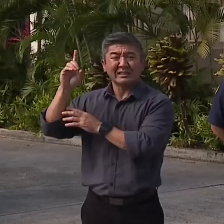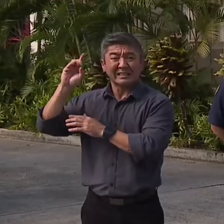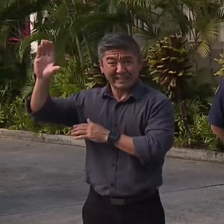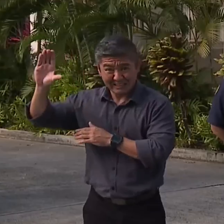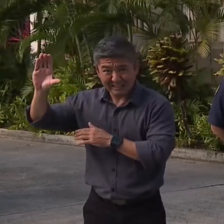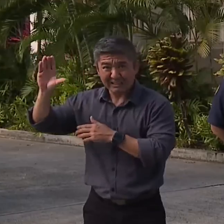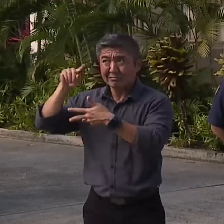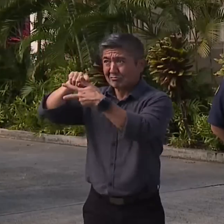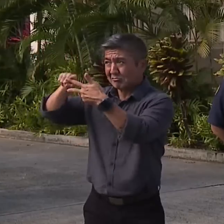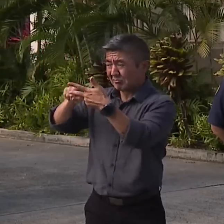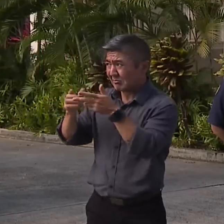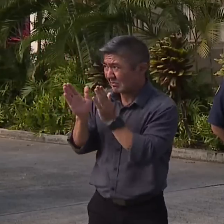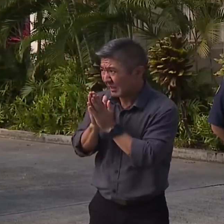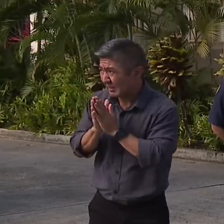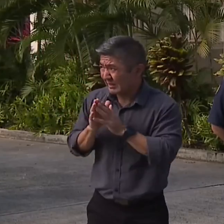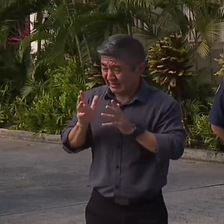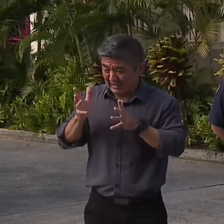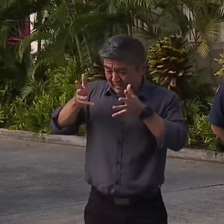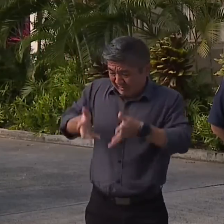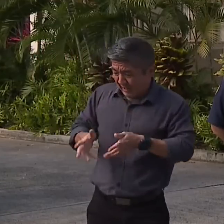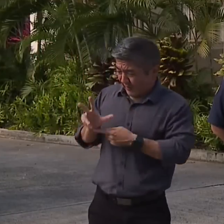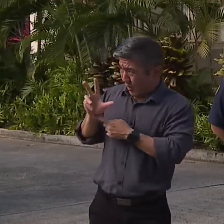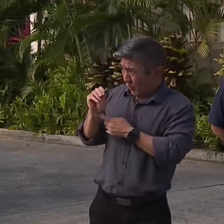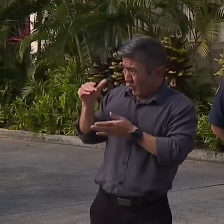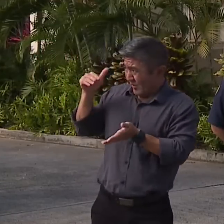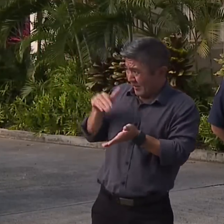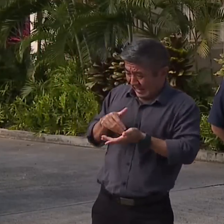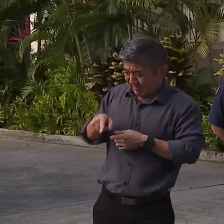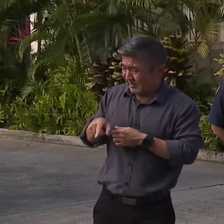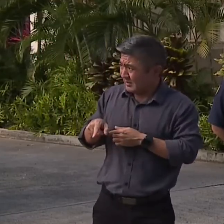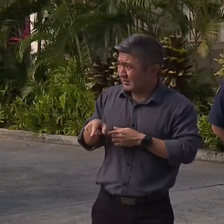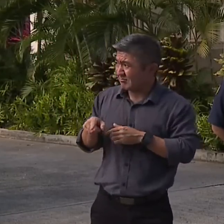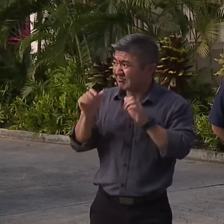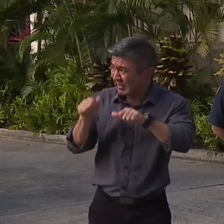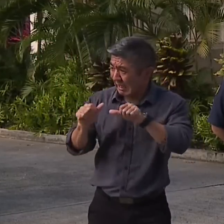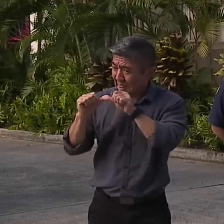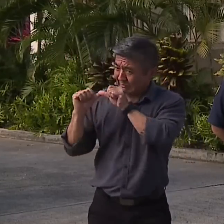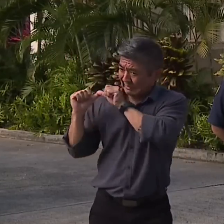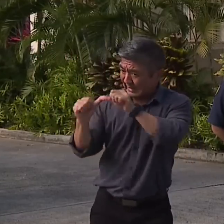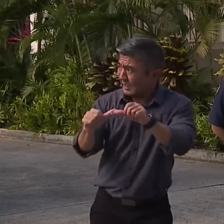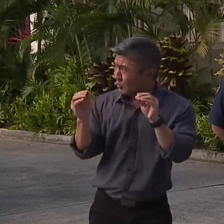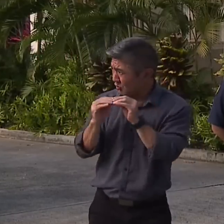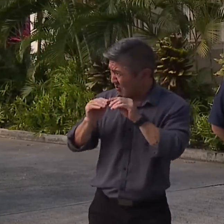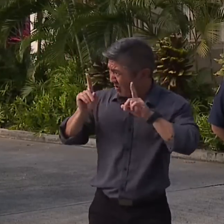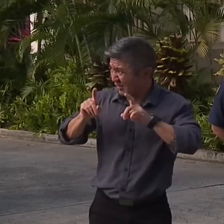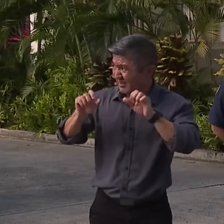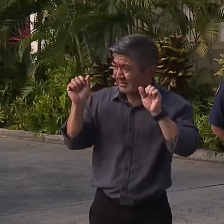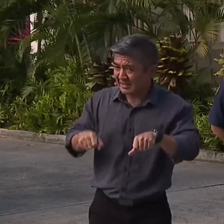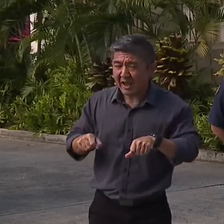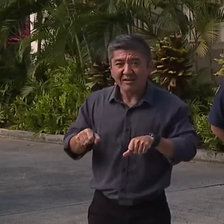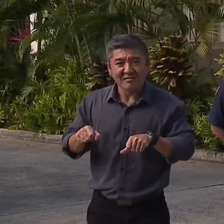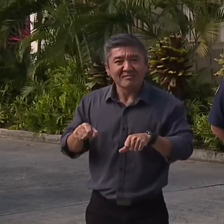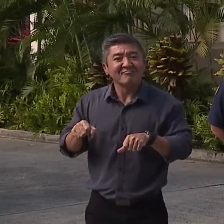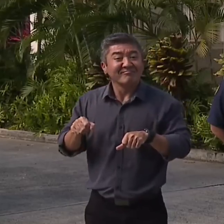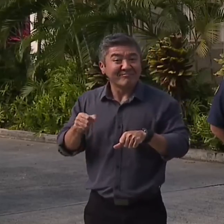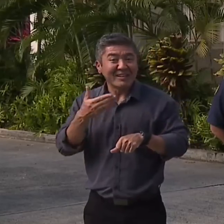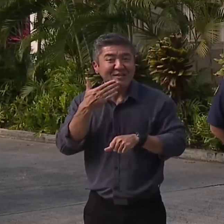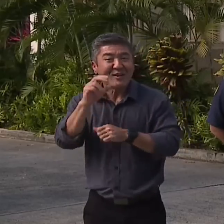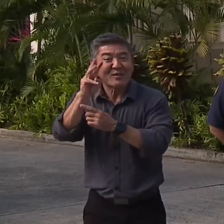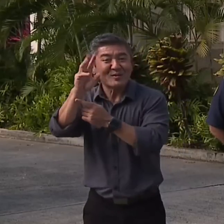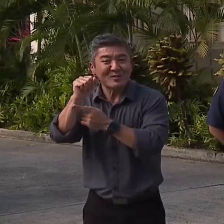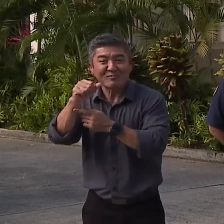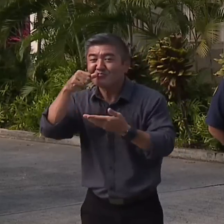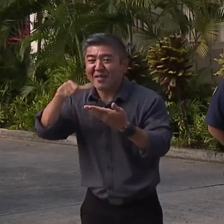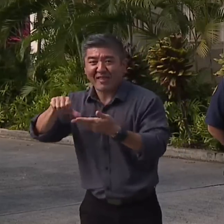the remaining tests, almost 30,000 of them, to continue to do testing. And the good news is that we received a letter